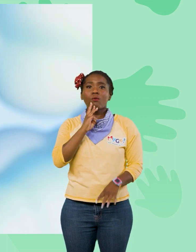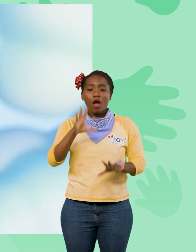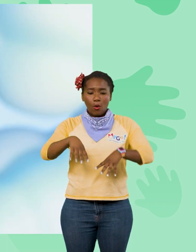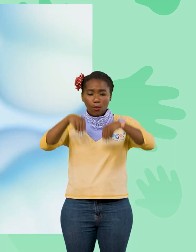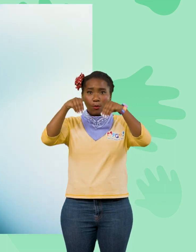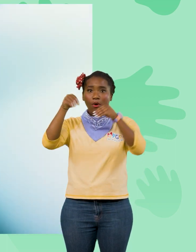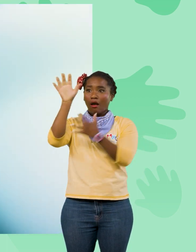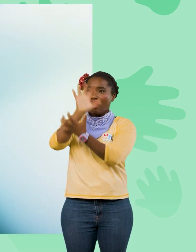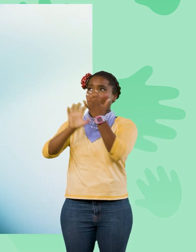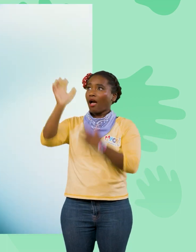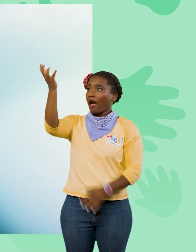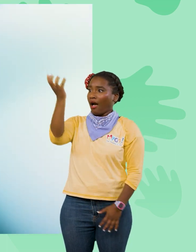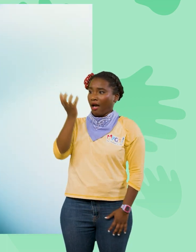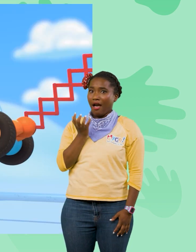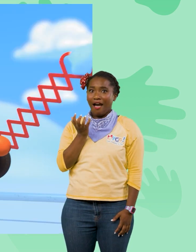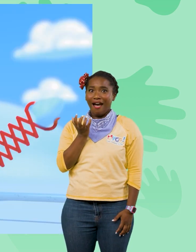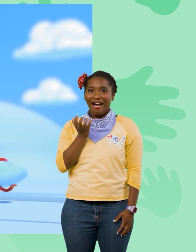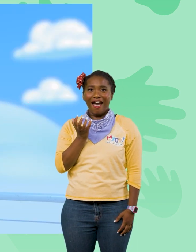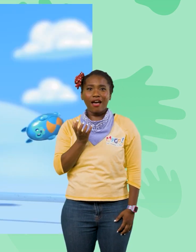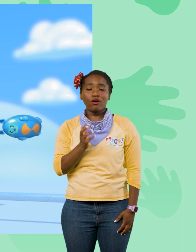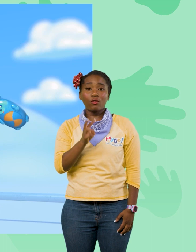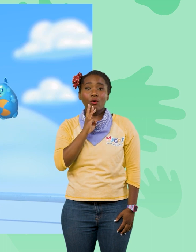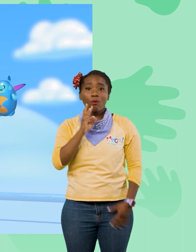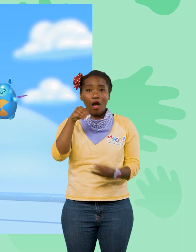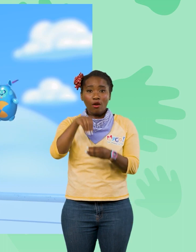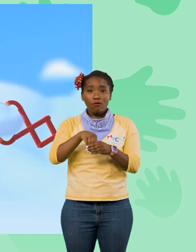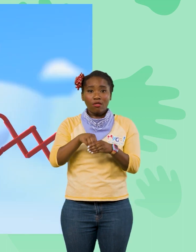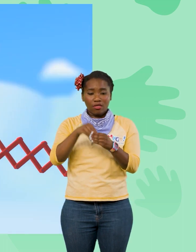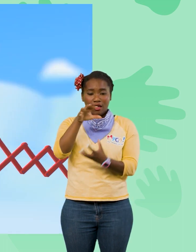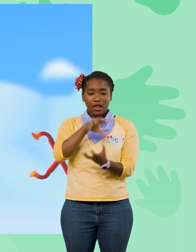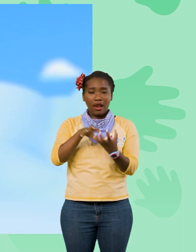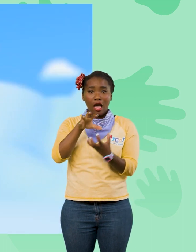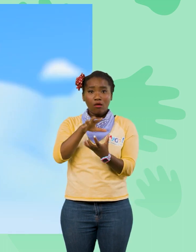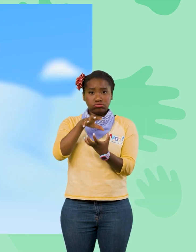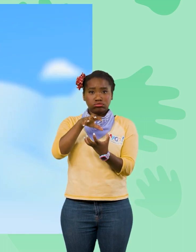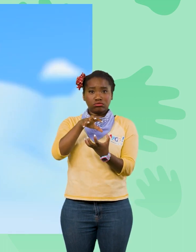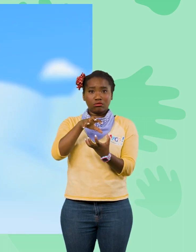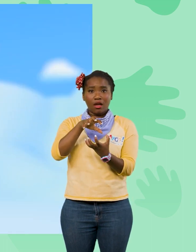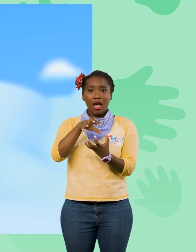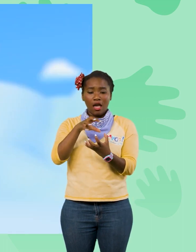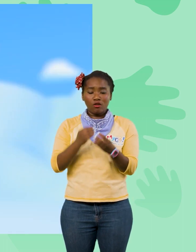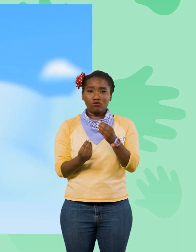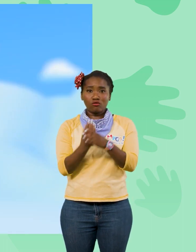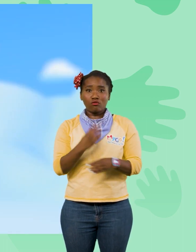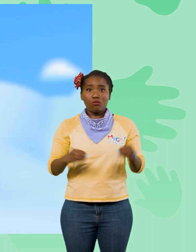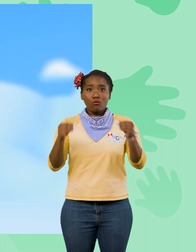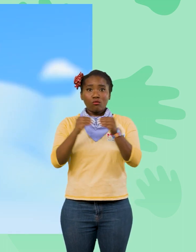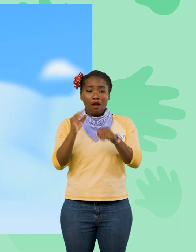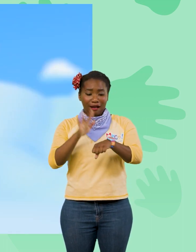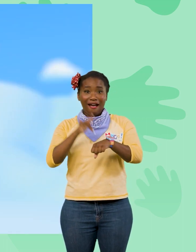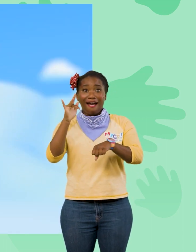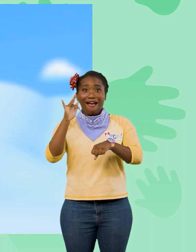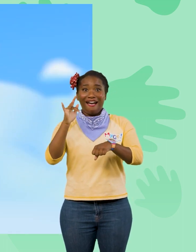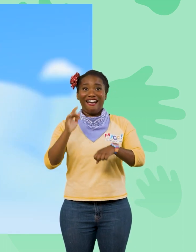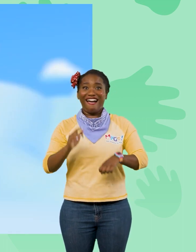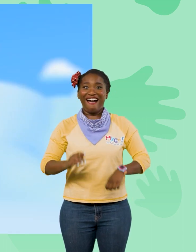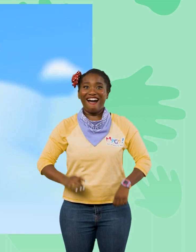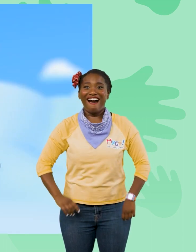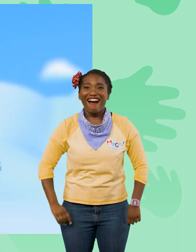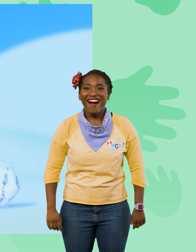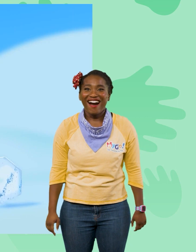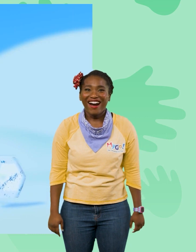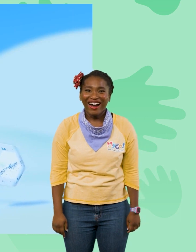water vapor clouds? The water in the cloud freezes on me, and then I grow more crystals.